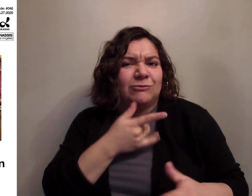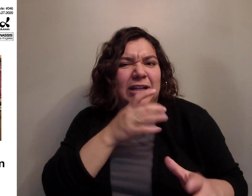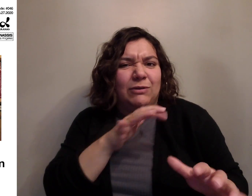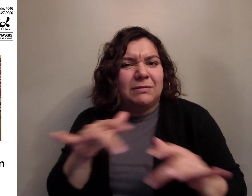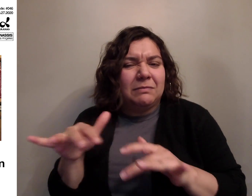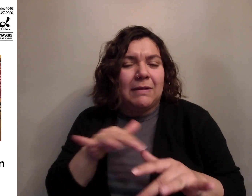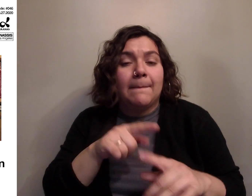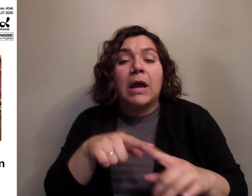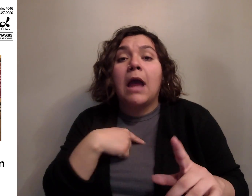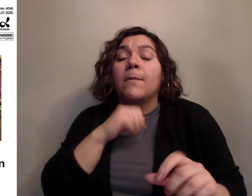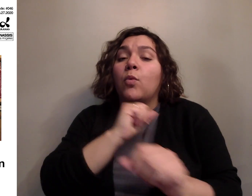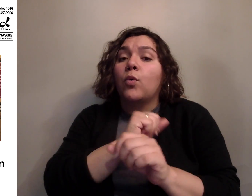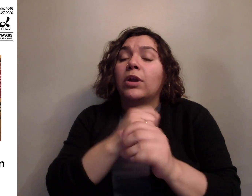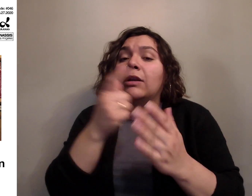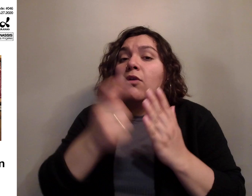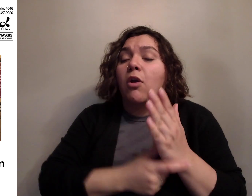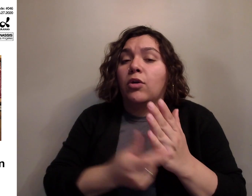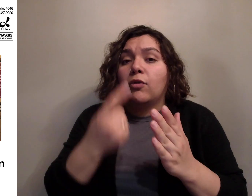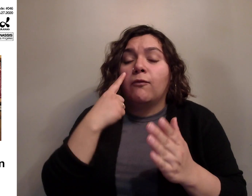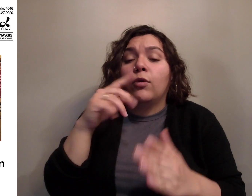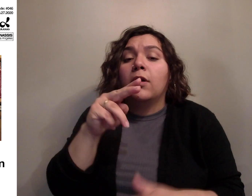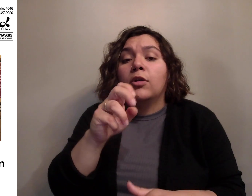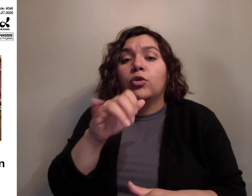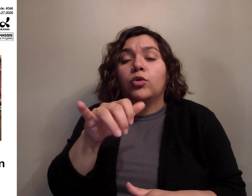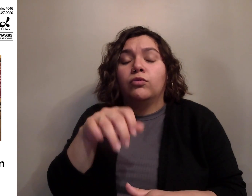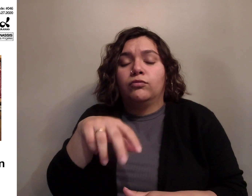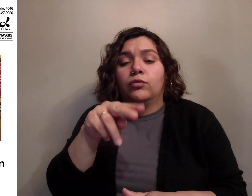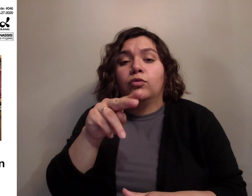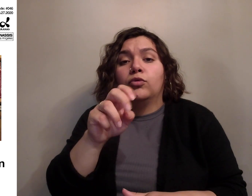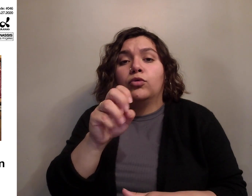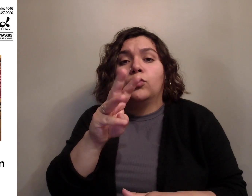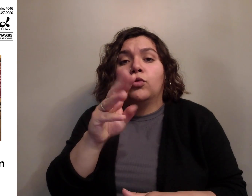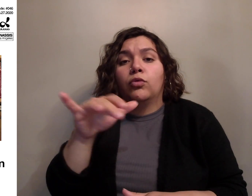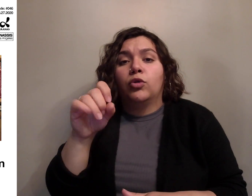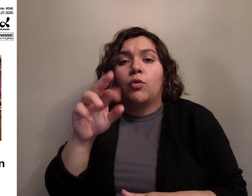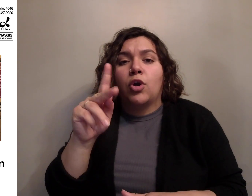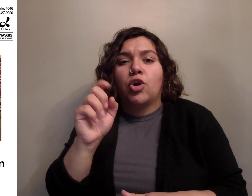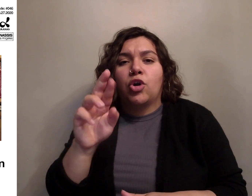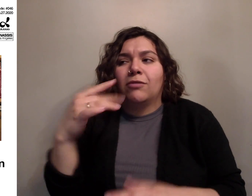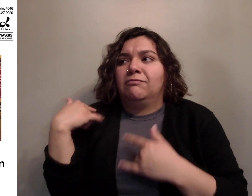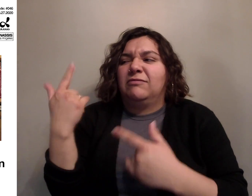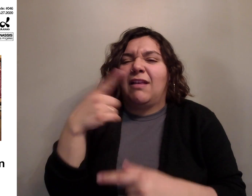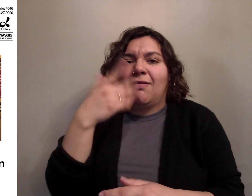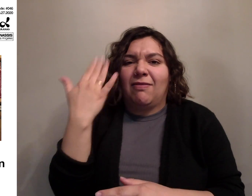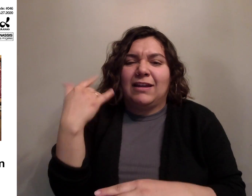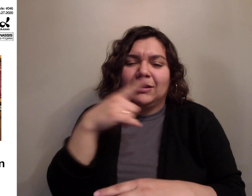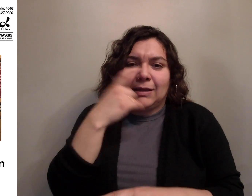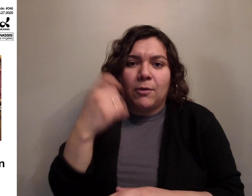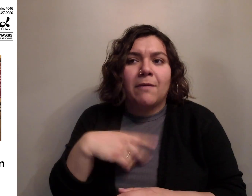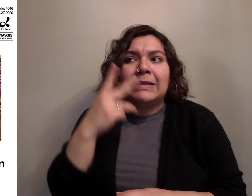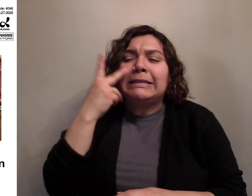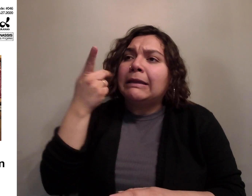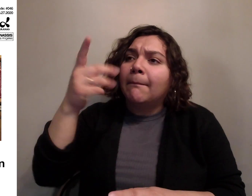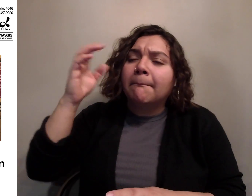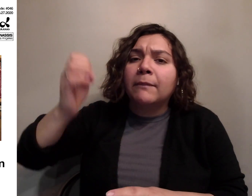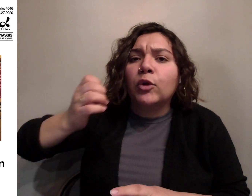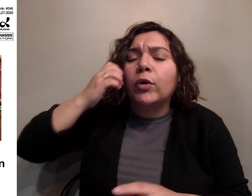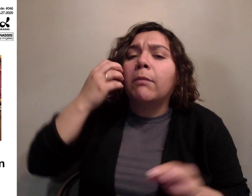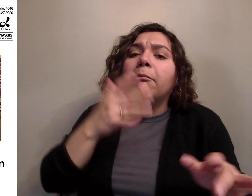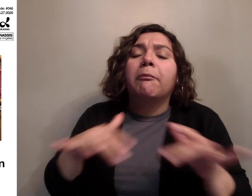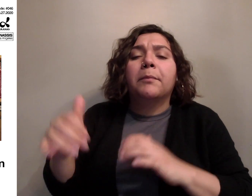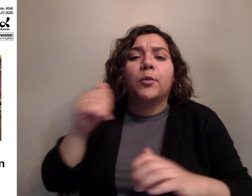I had already been working on an article for the New Yorker about him since last summer. Actually, I've been periodically seeing